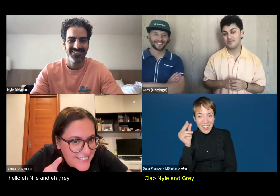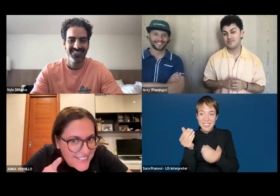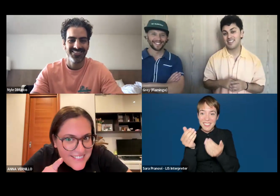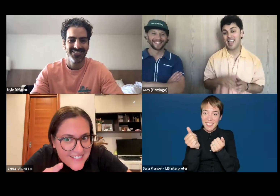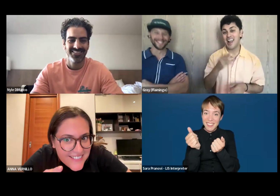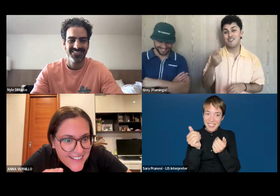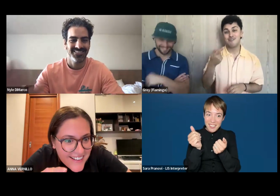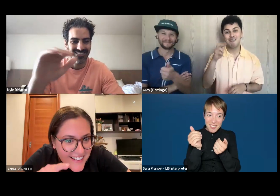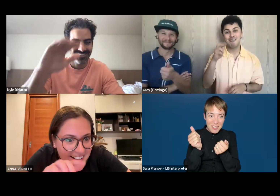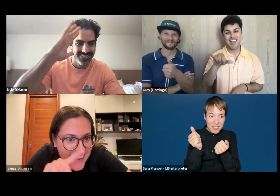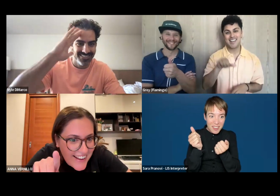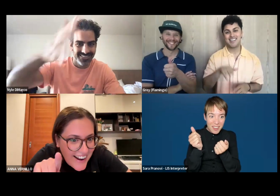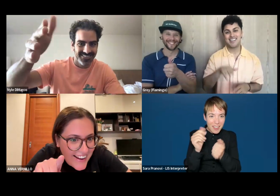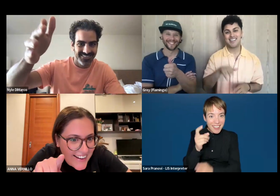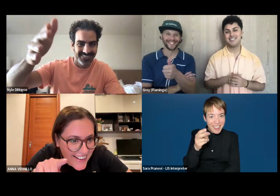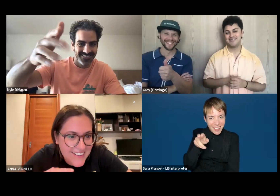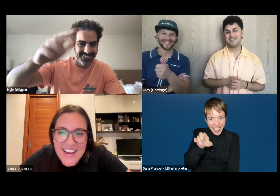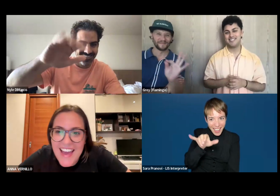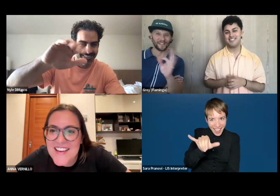Gray.